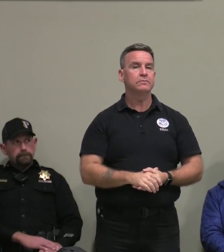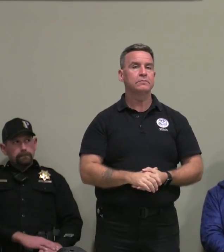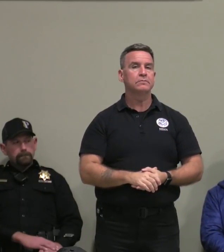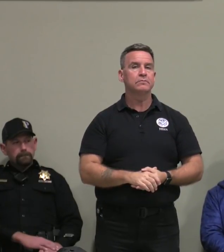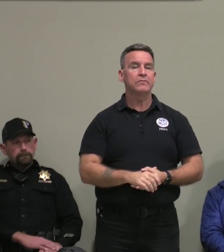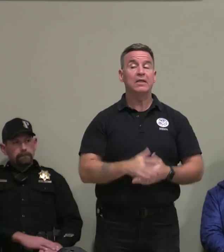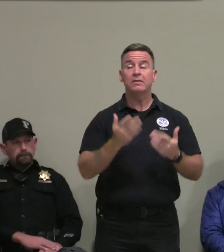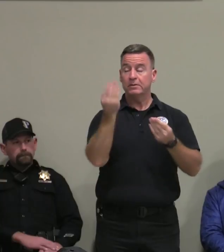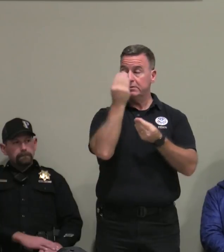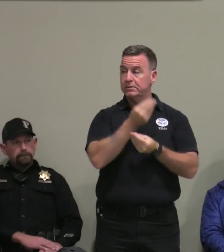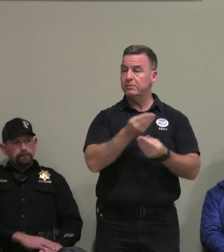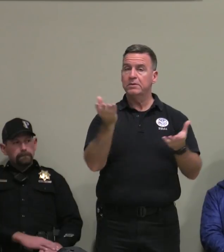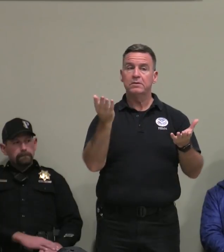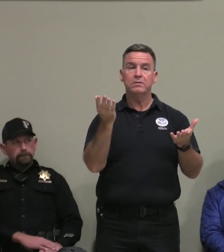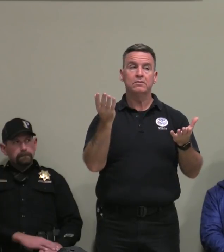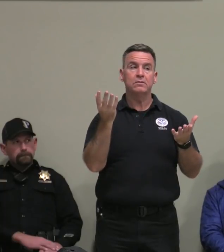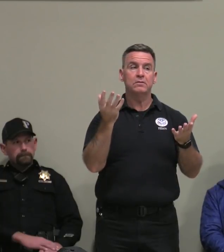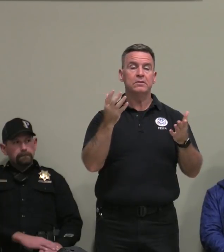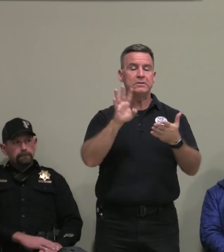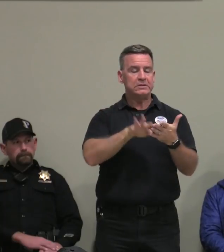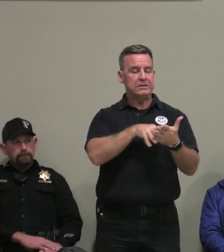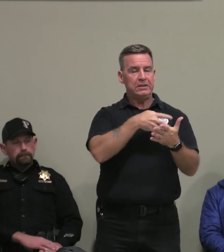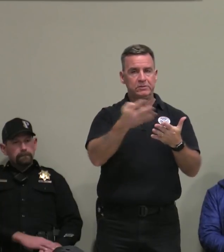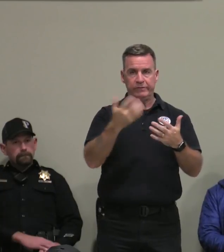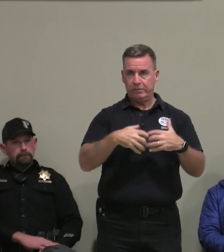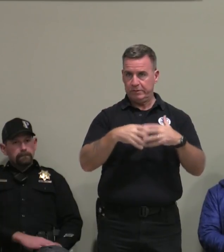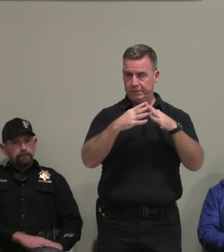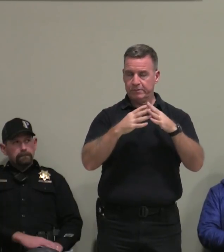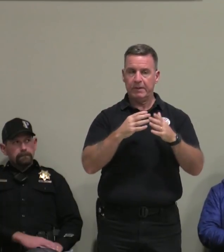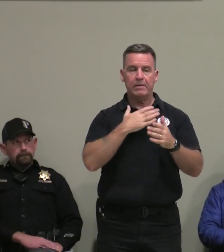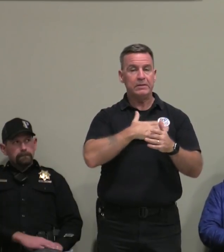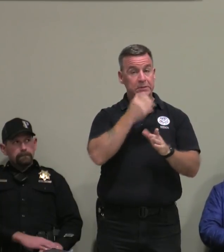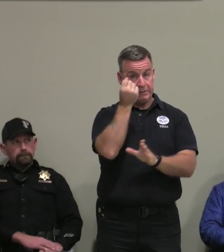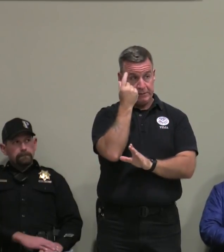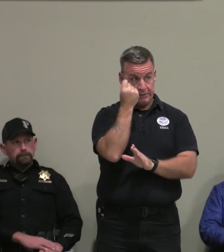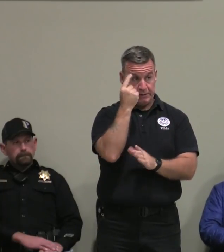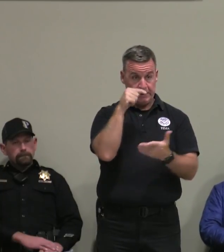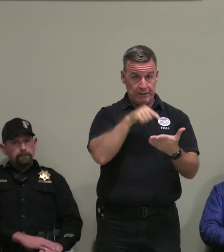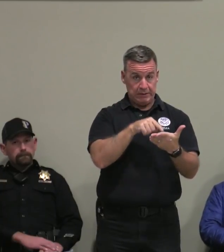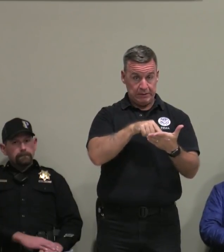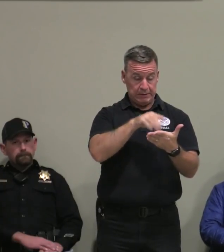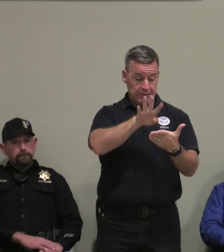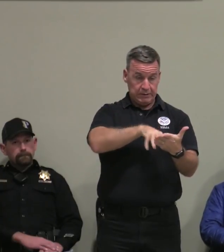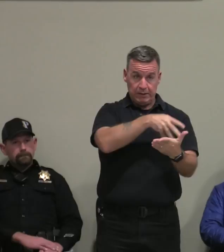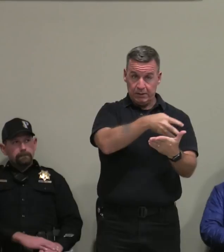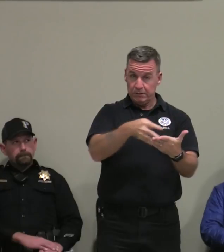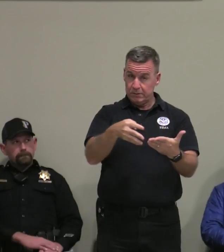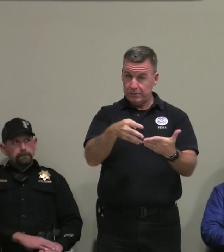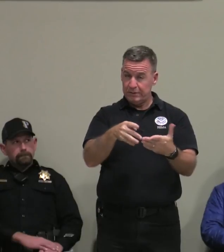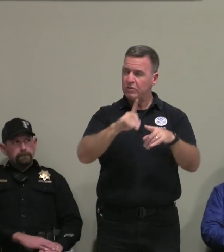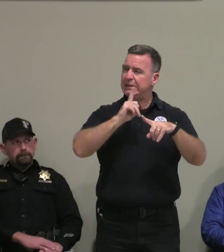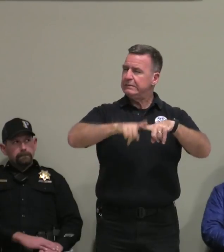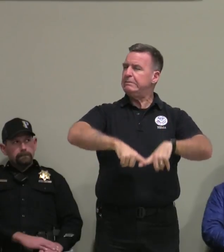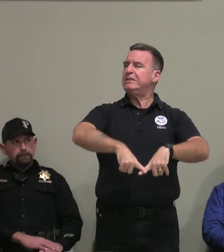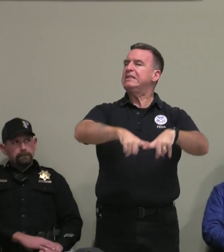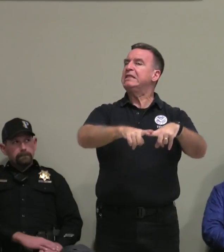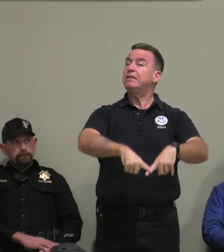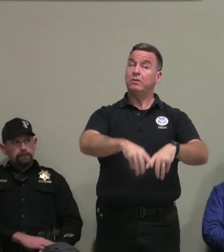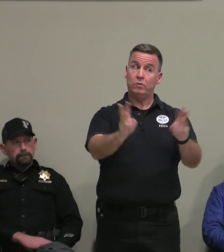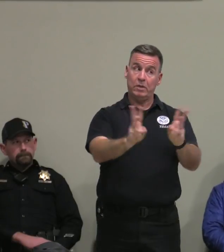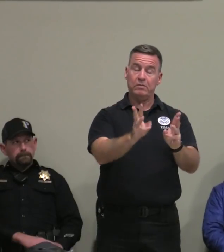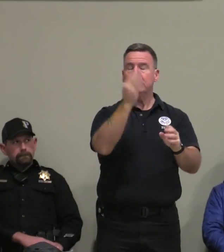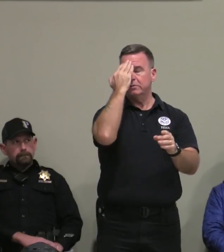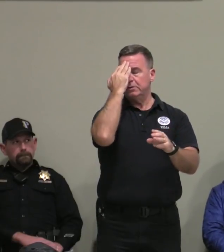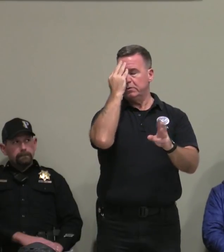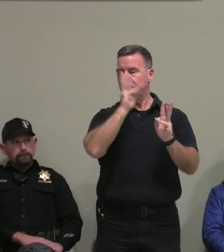tonight I want to share with you our restoration schedule. Please understand that this timeline is heavily dependent on weather. We know